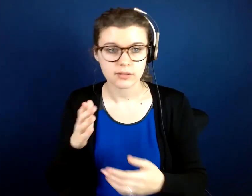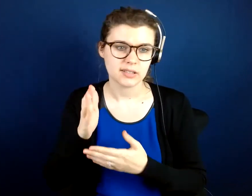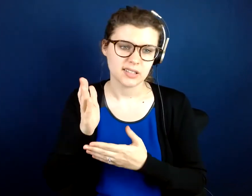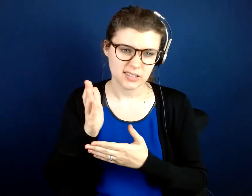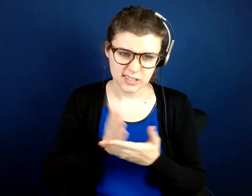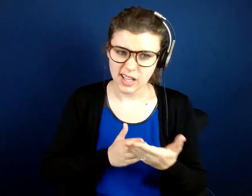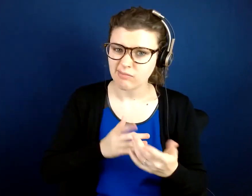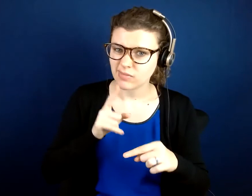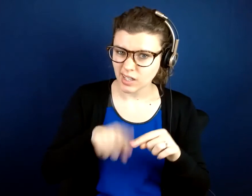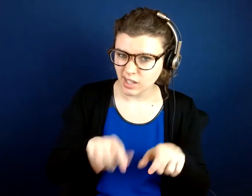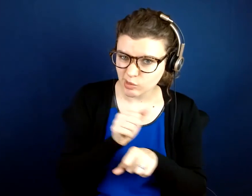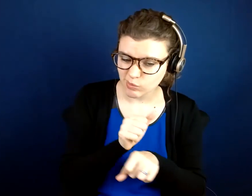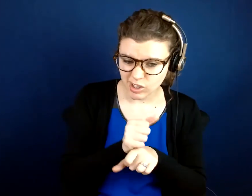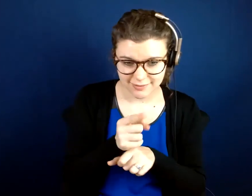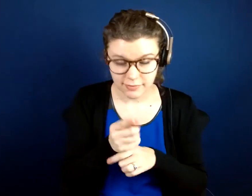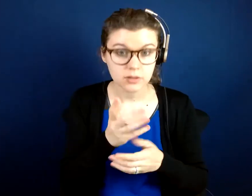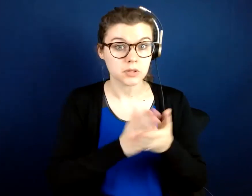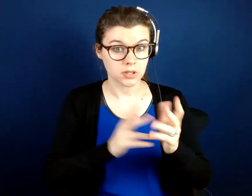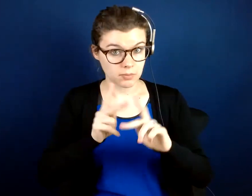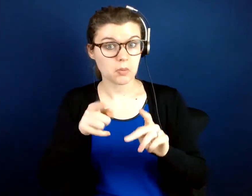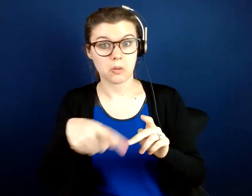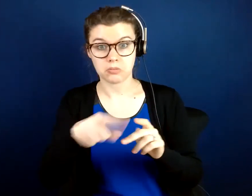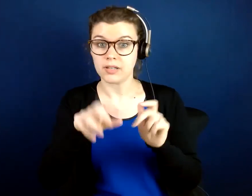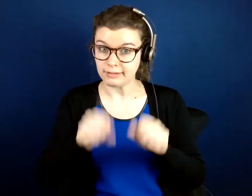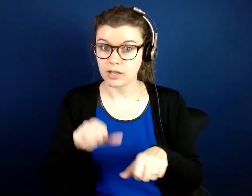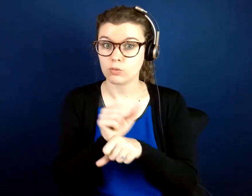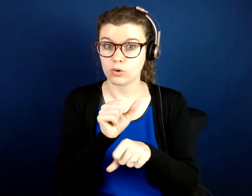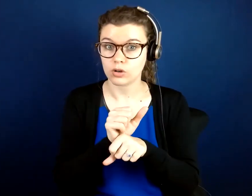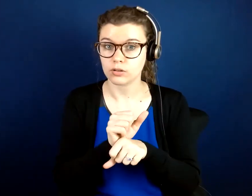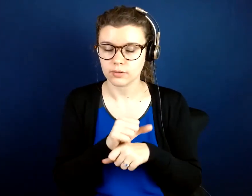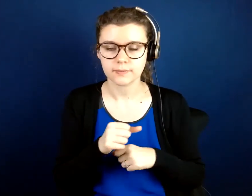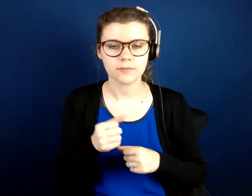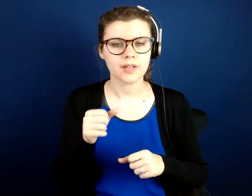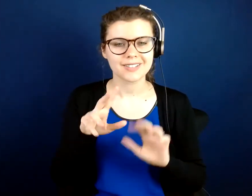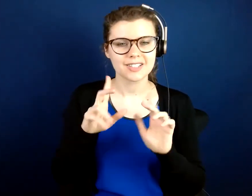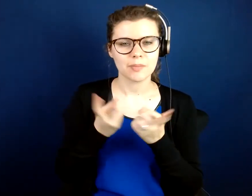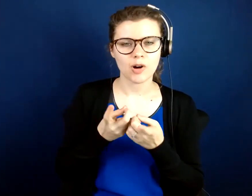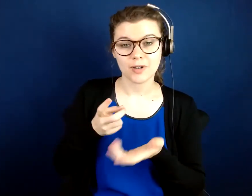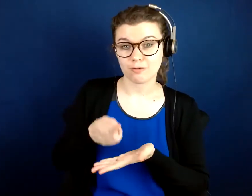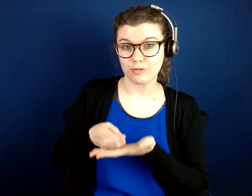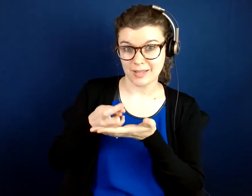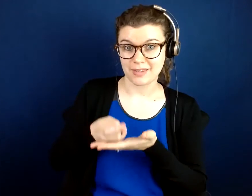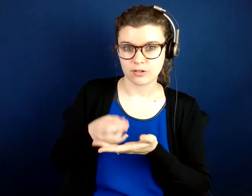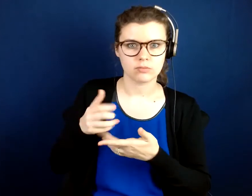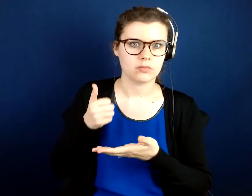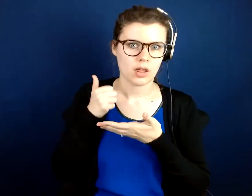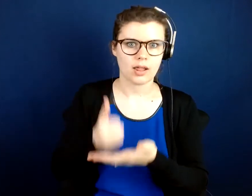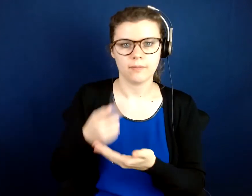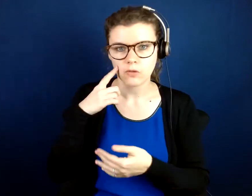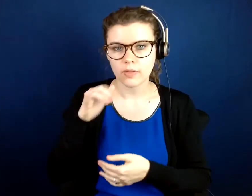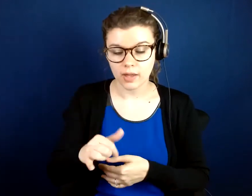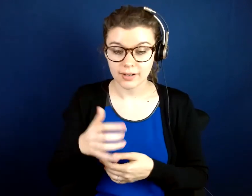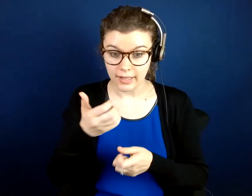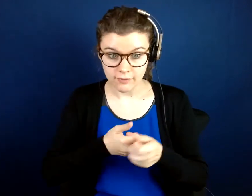some can continue to work. The Department of Rehabilitation is a key resource in this area. Every person can